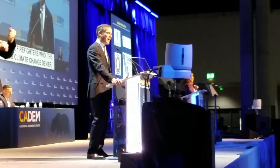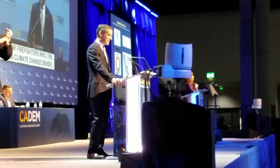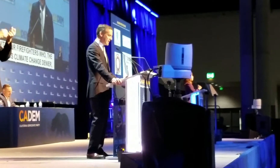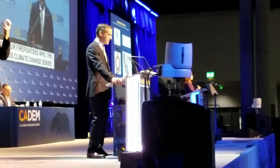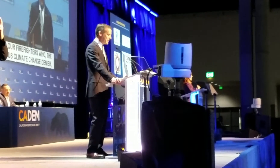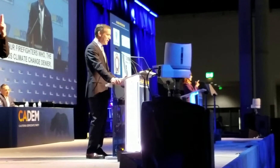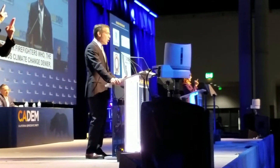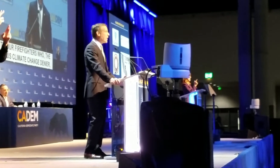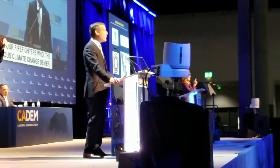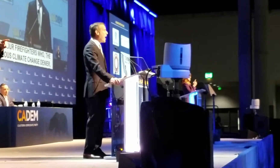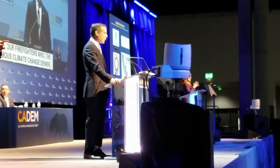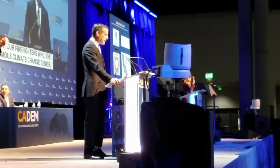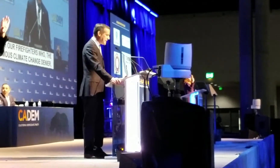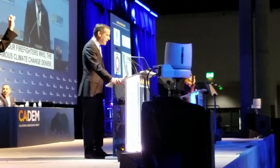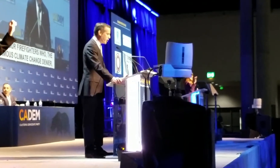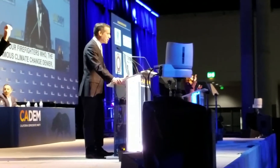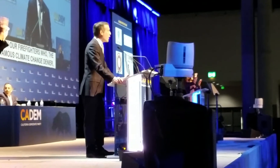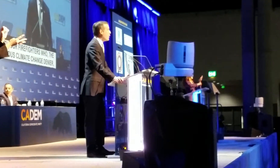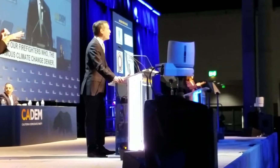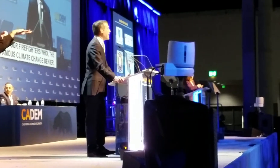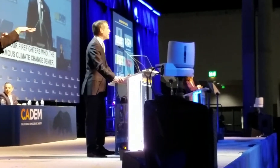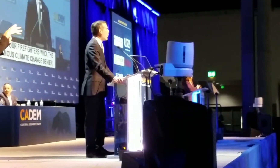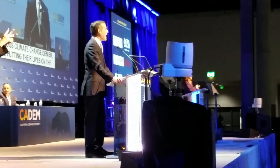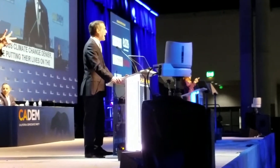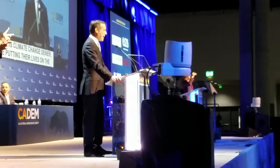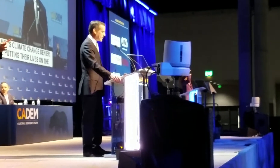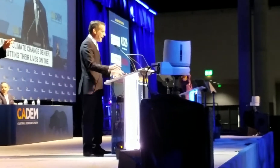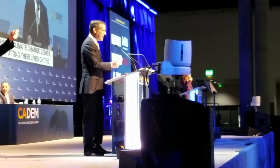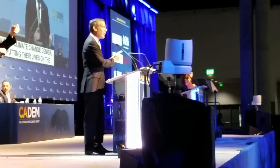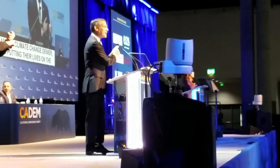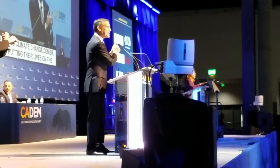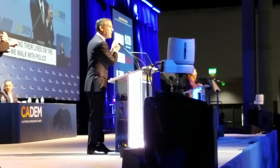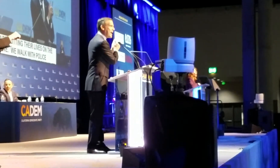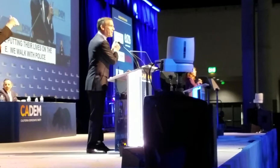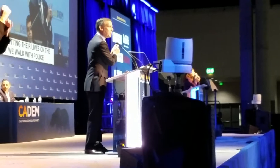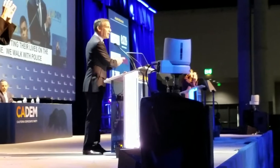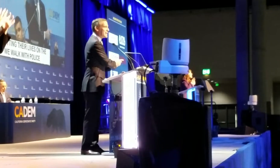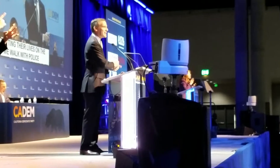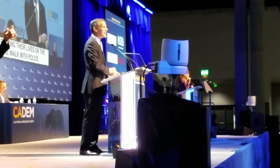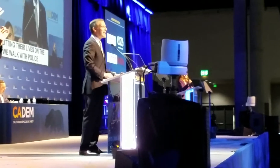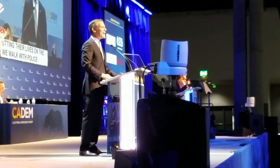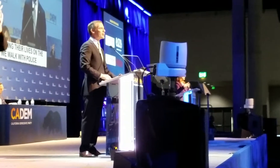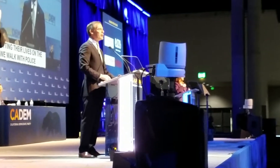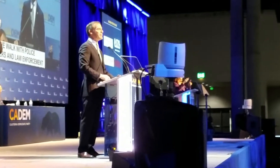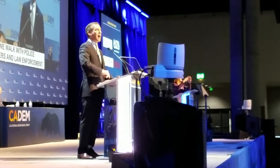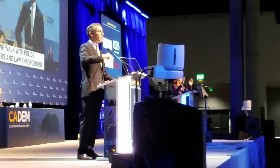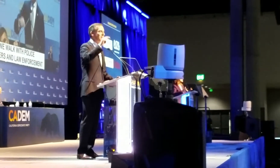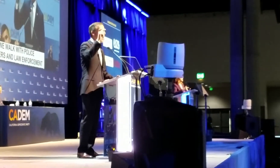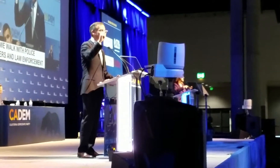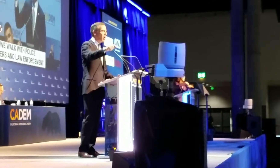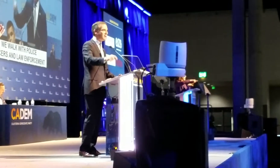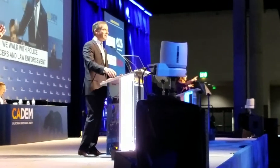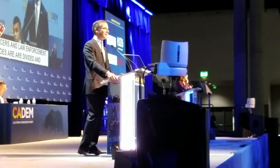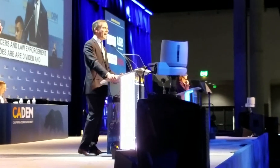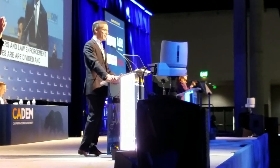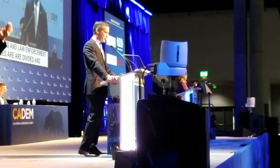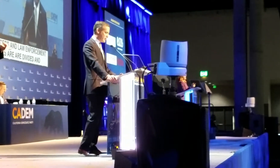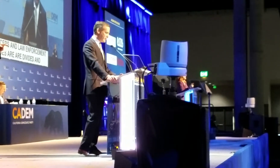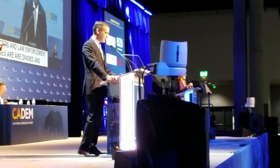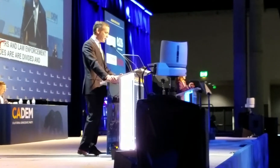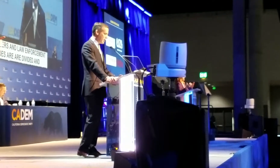this president. We walk with teachers who face a White House that wants to pay for bullets in the classroom, but not books in